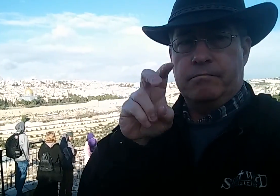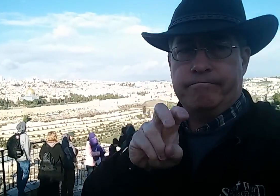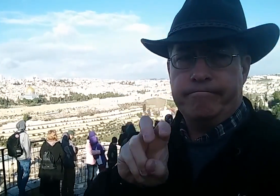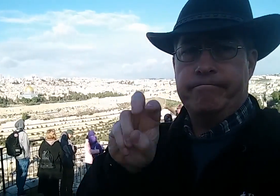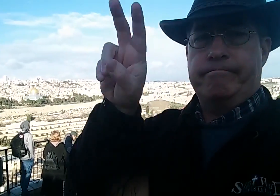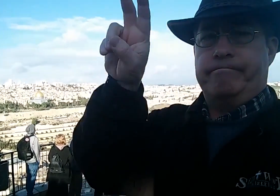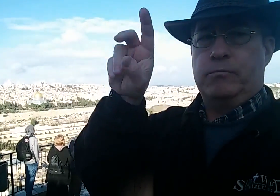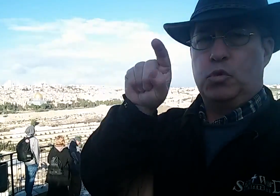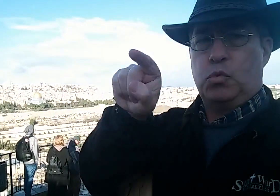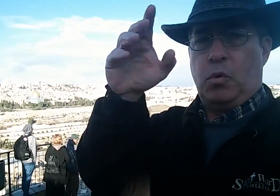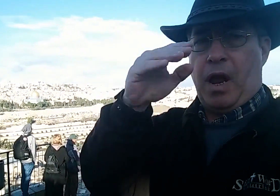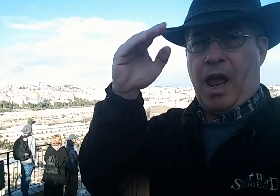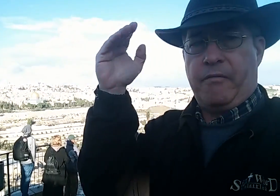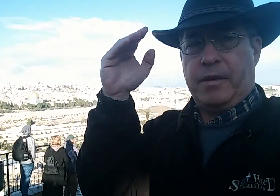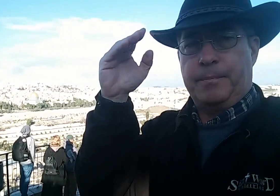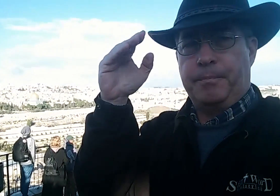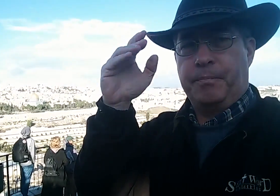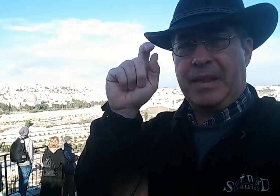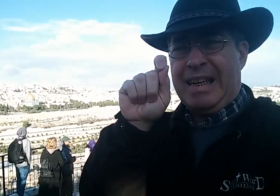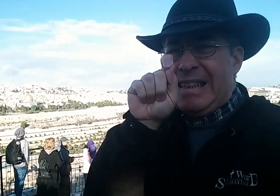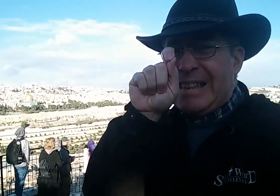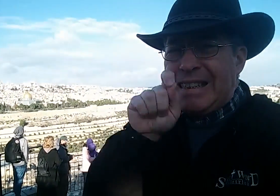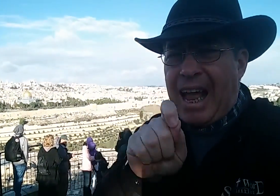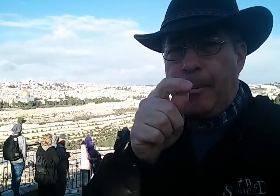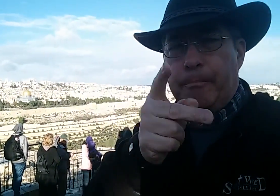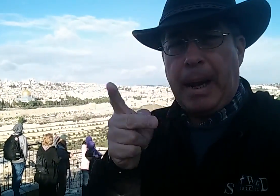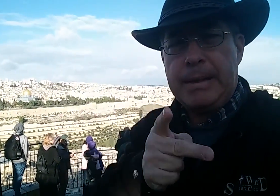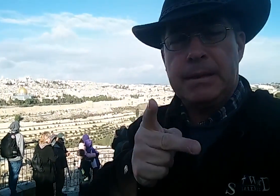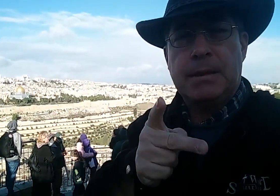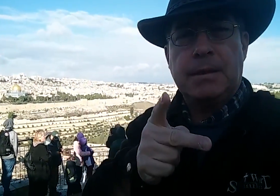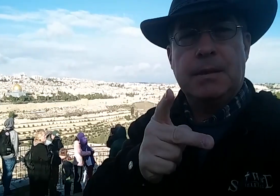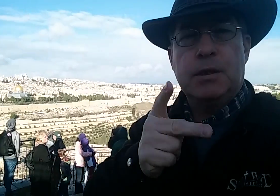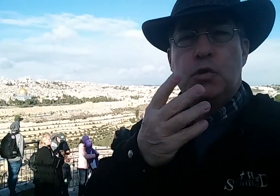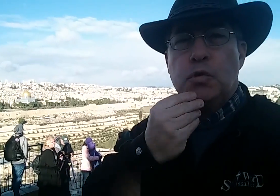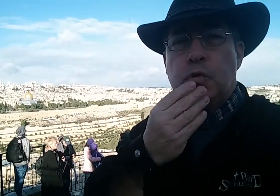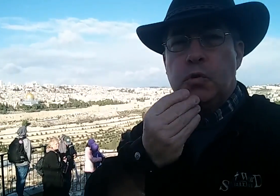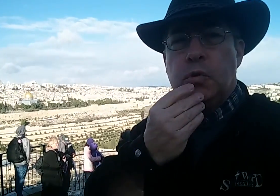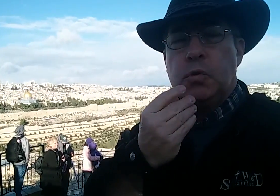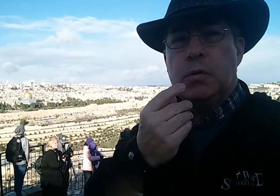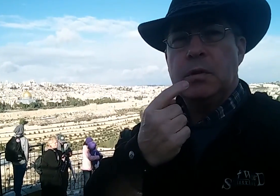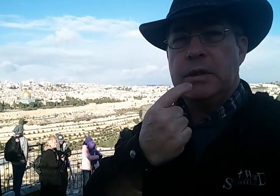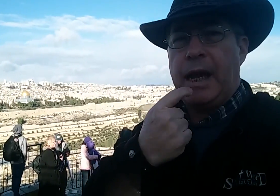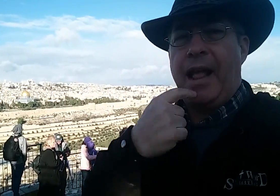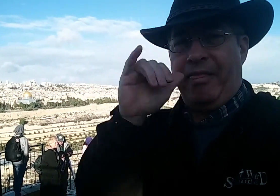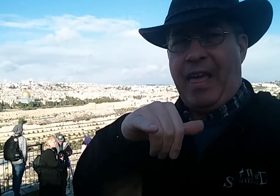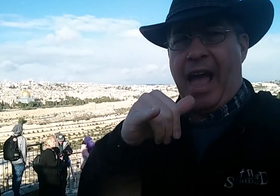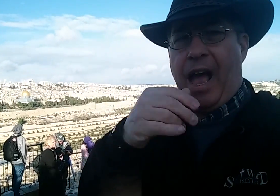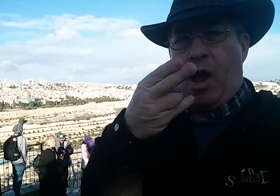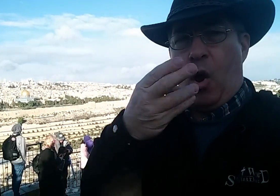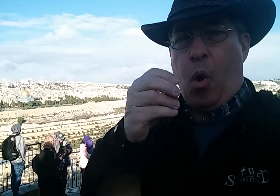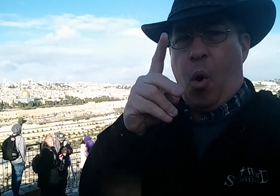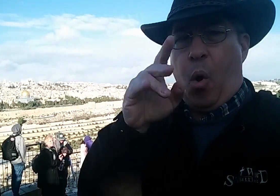The place where Muhammad ascended to heaven, as the story goes. It's also the exact place that